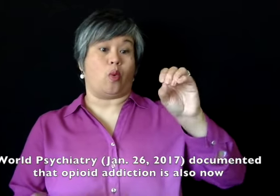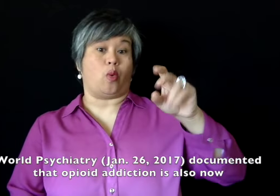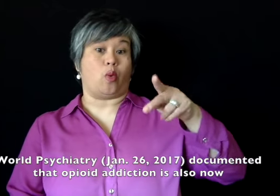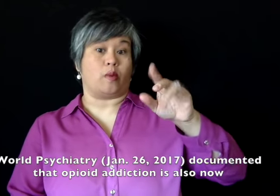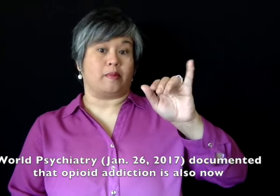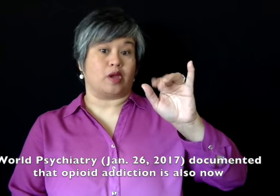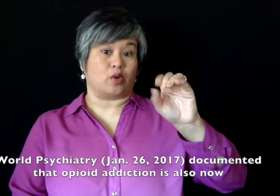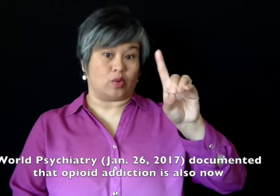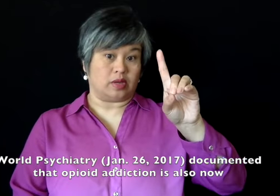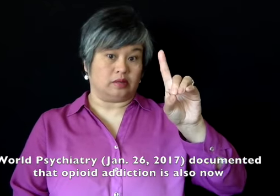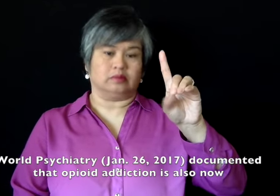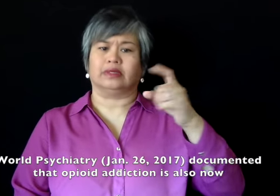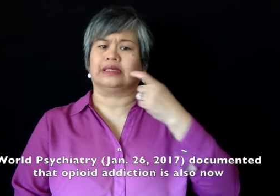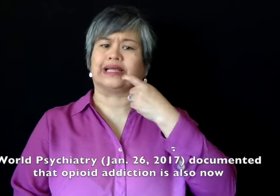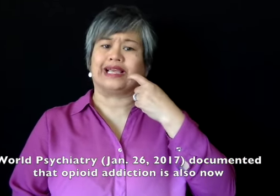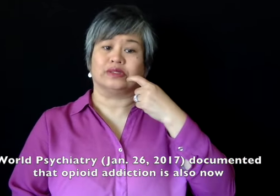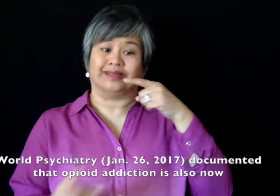is also now